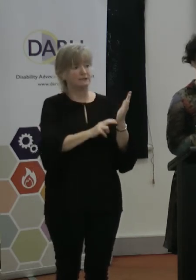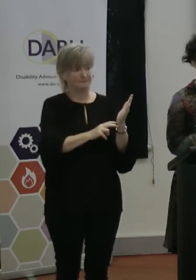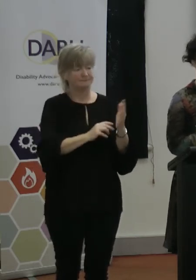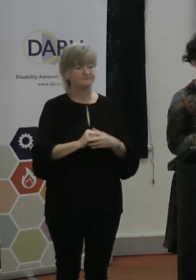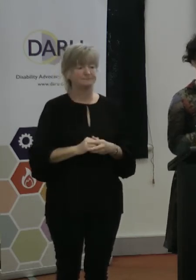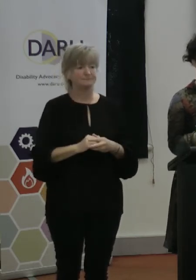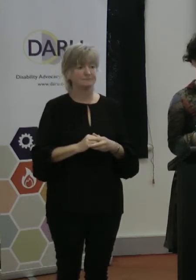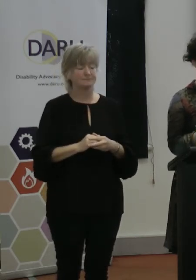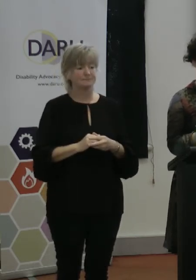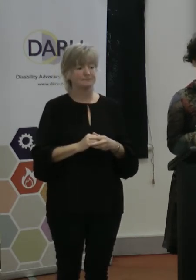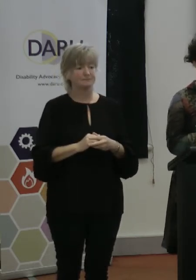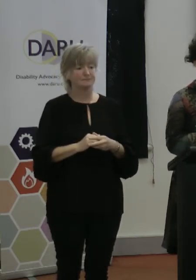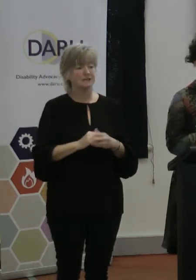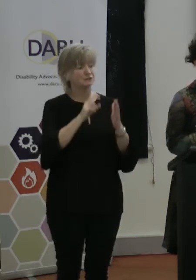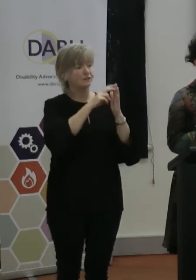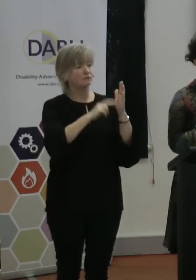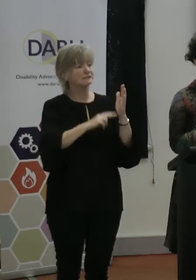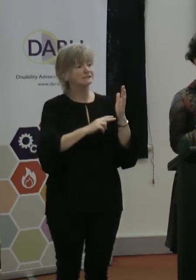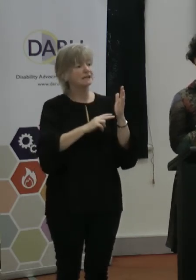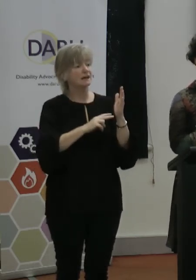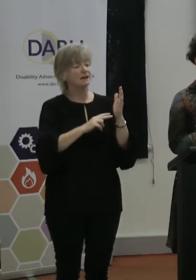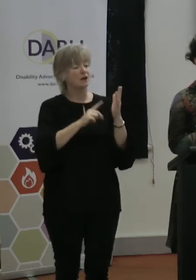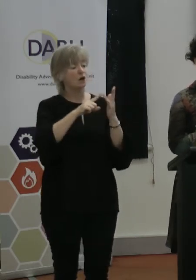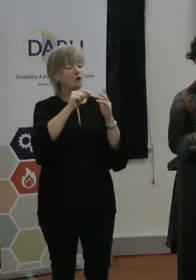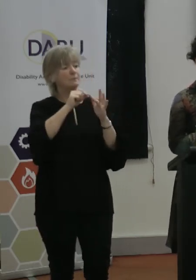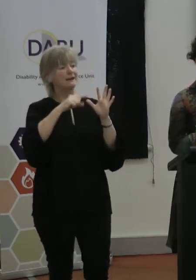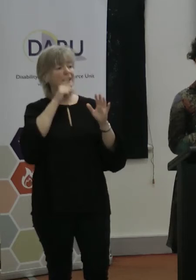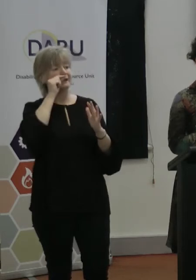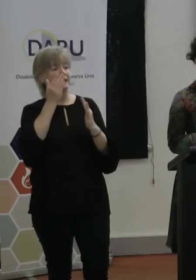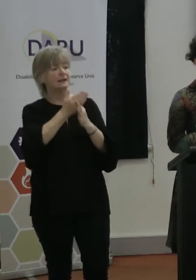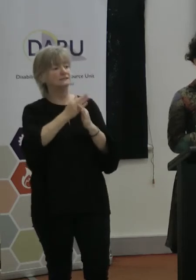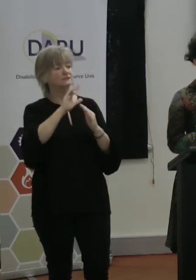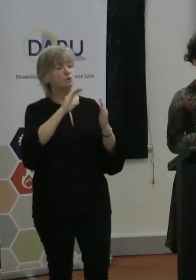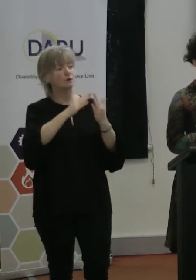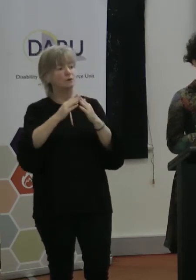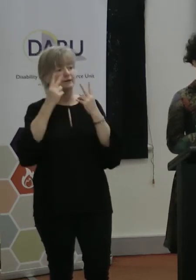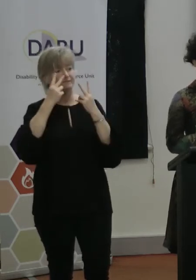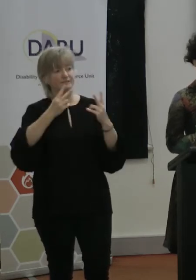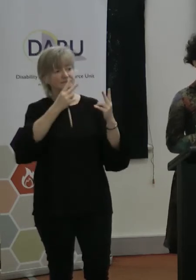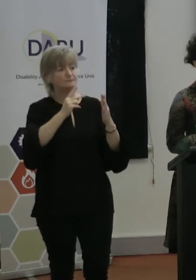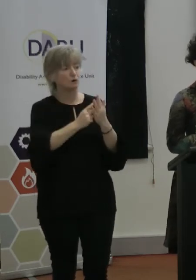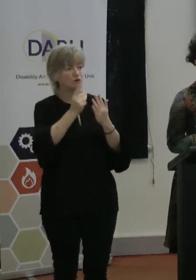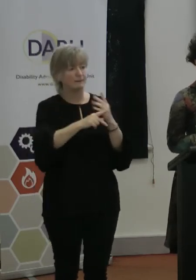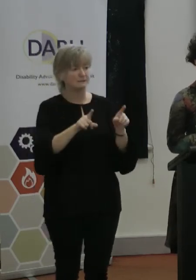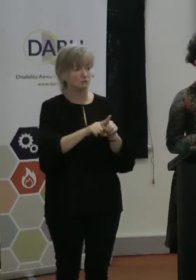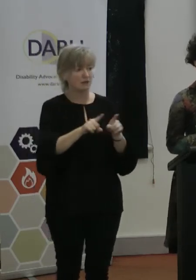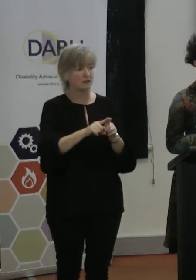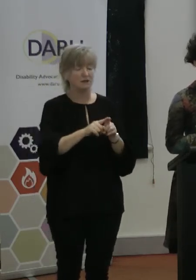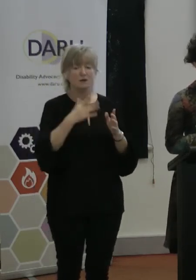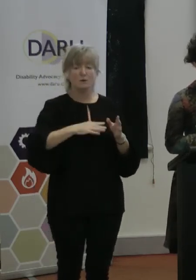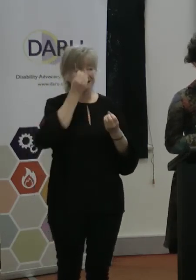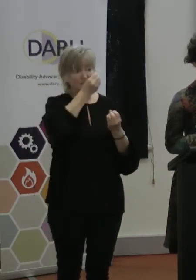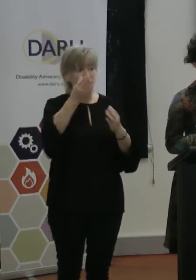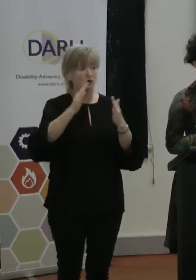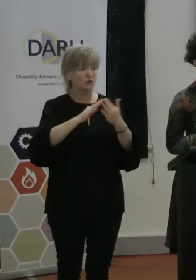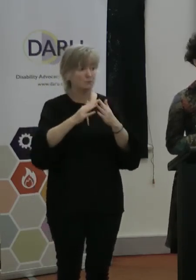to the Office of the Public Advocate for their community visitors program. So another thing to kind of point out is community